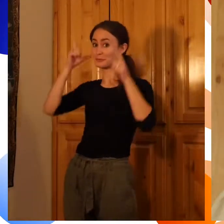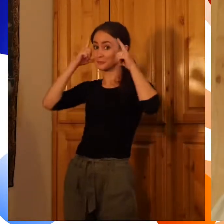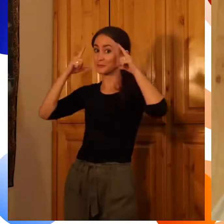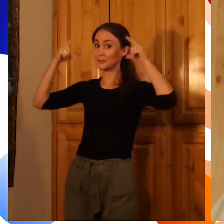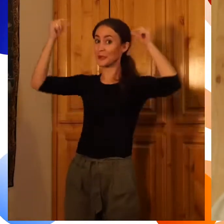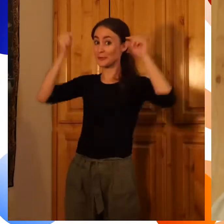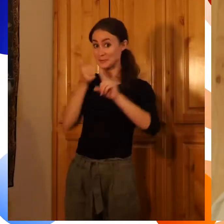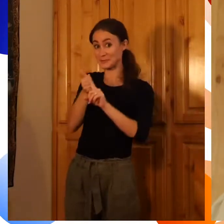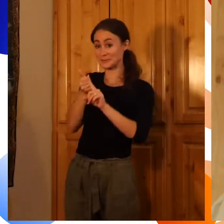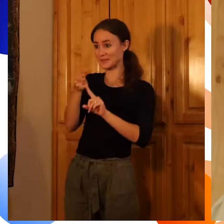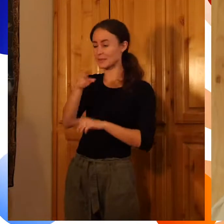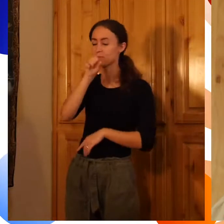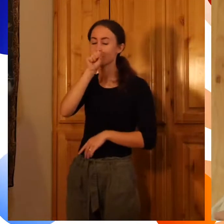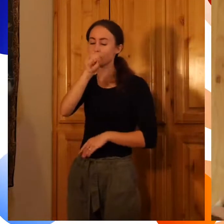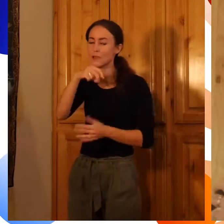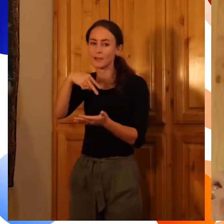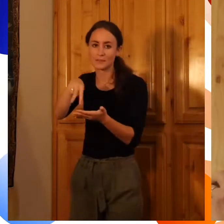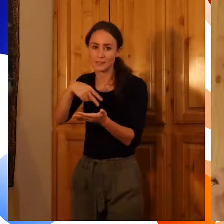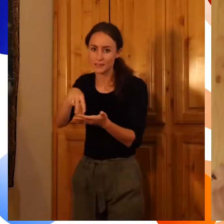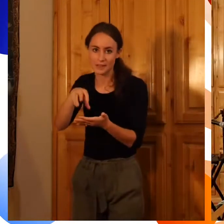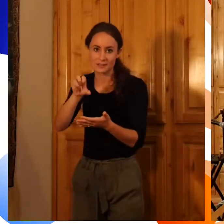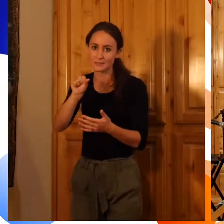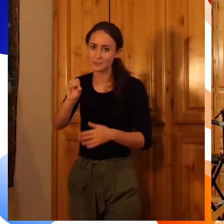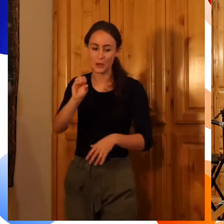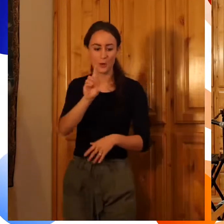a tune for them all to dance to called the fairy reel.